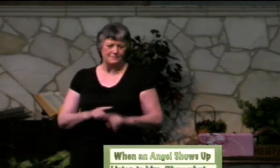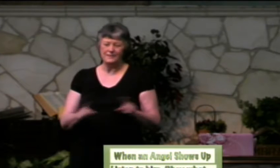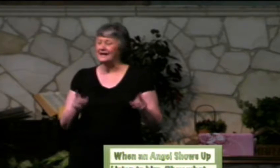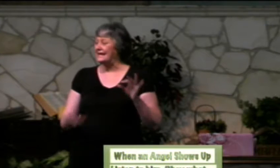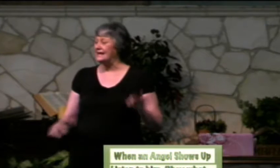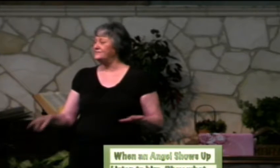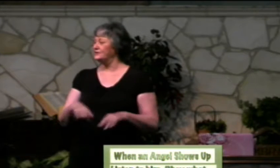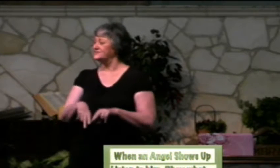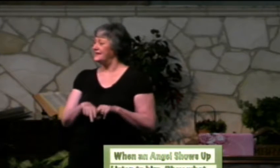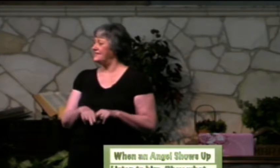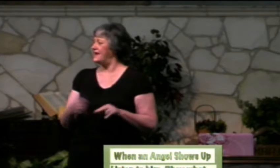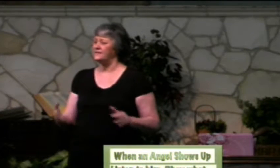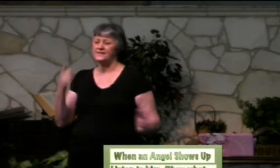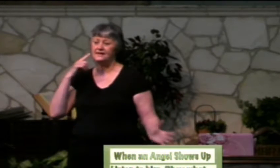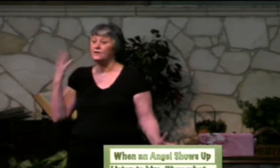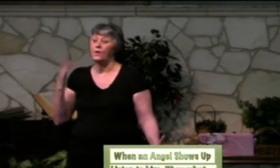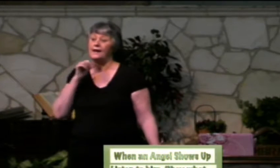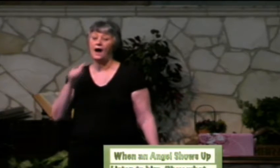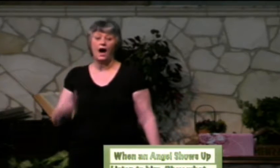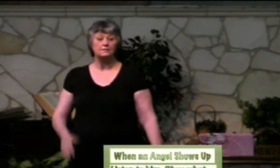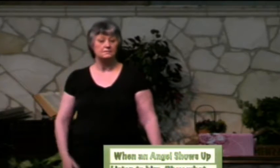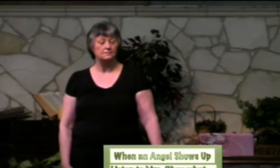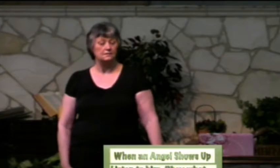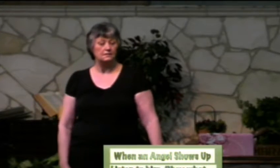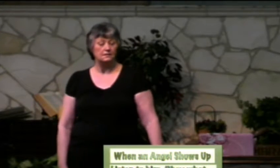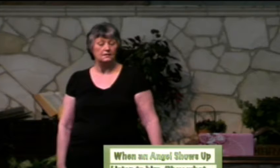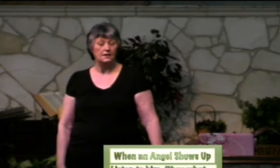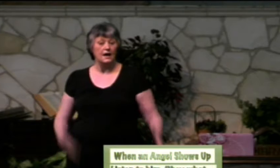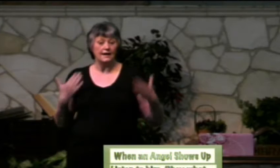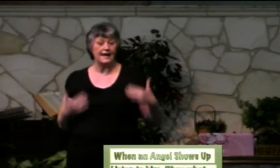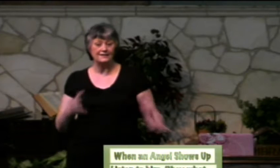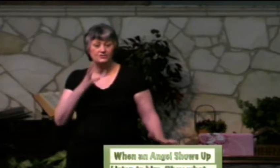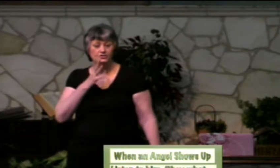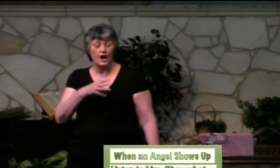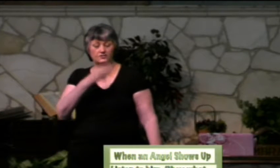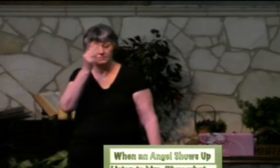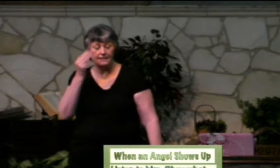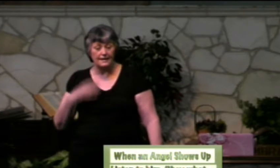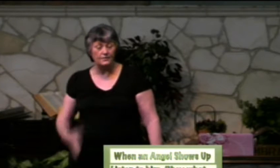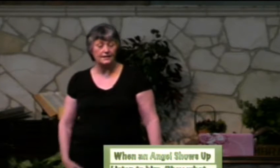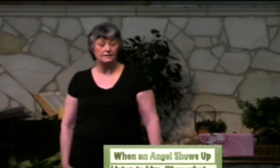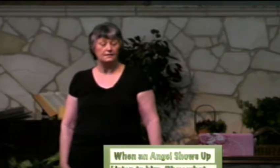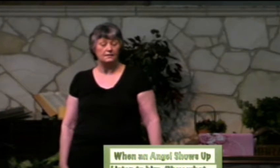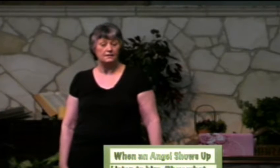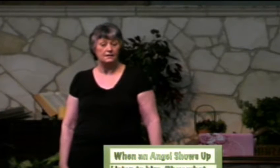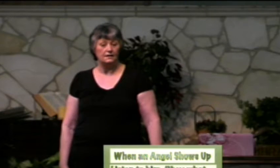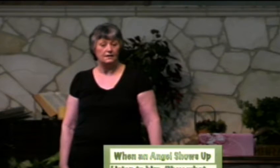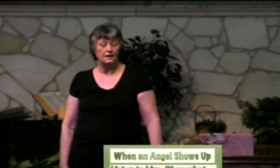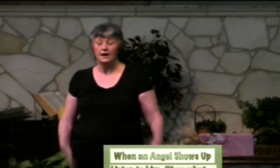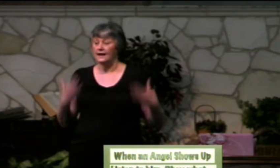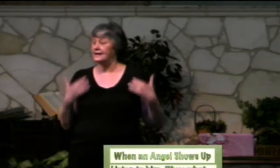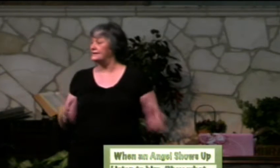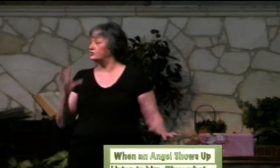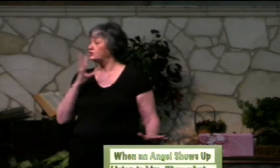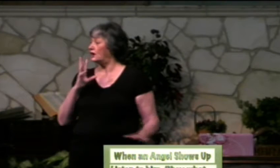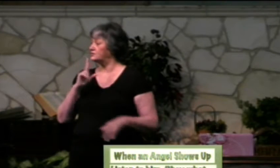But if you're sitting there thinking, why not? An angel talked to Mary. An angel talked to